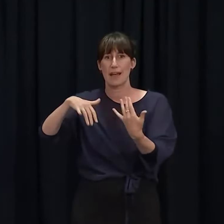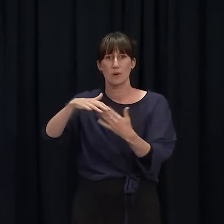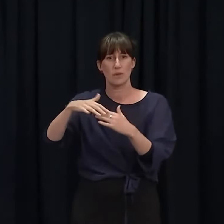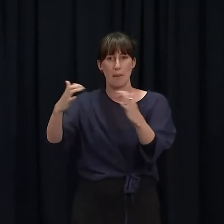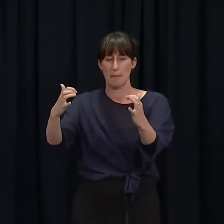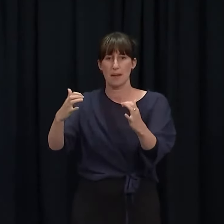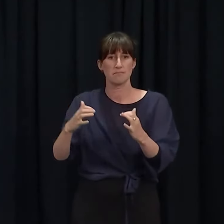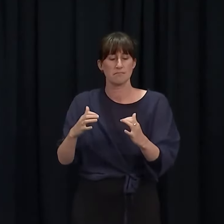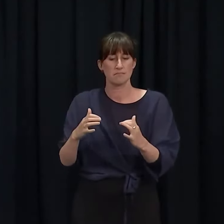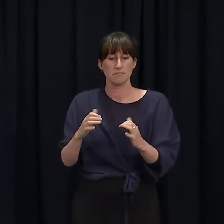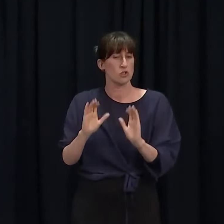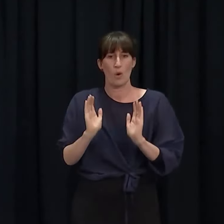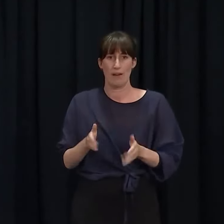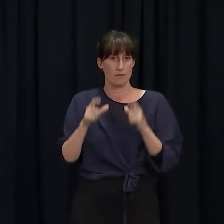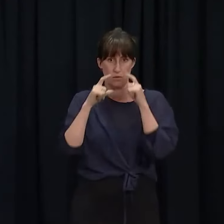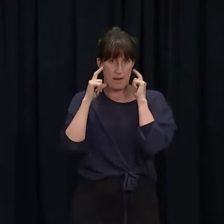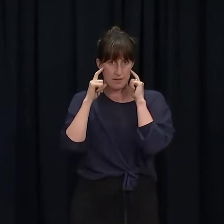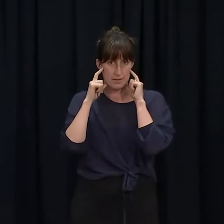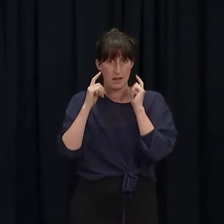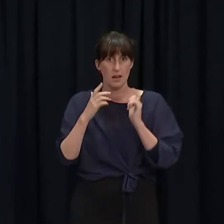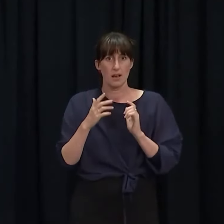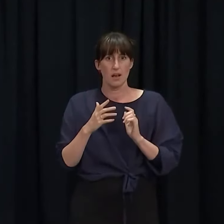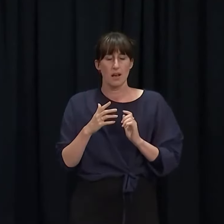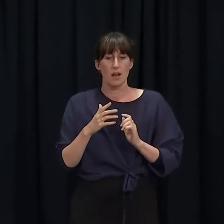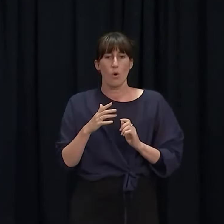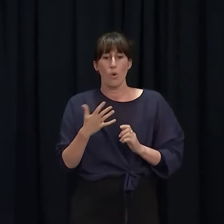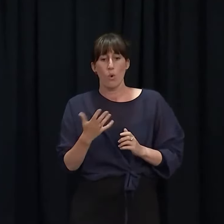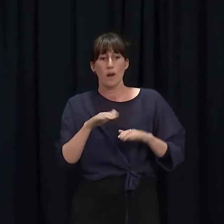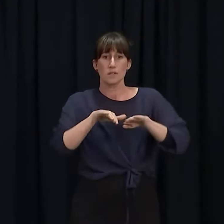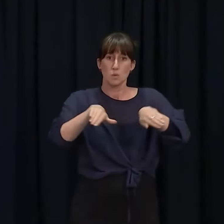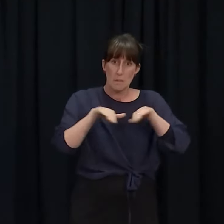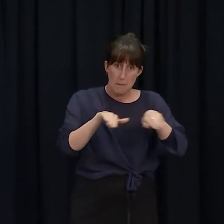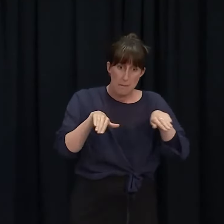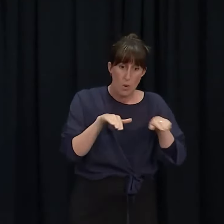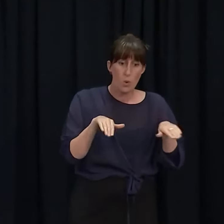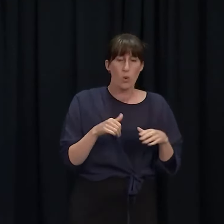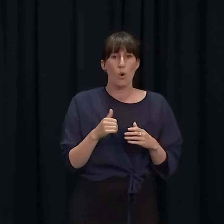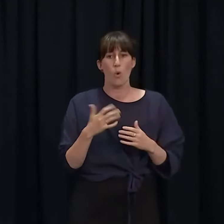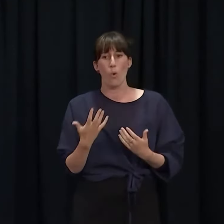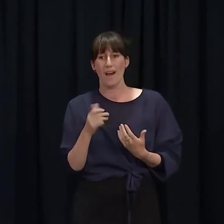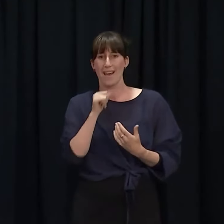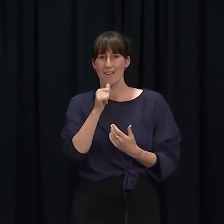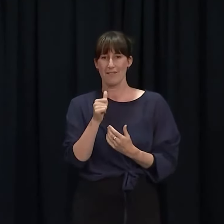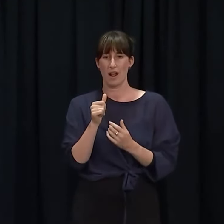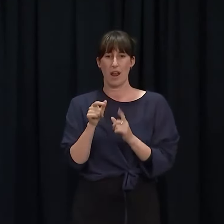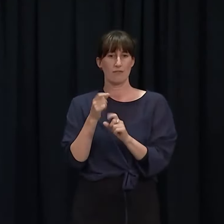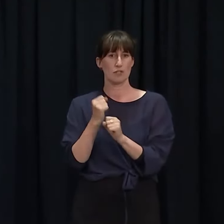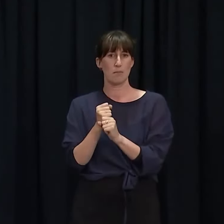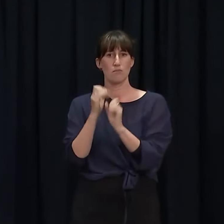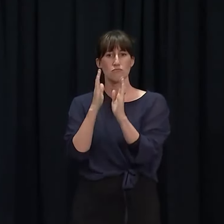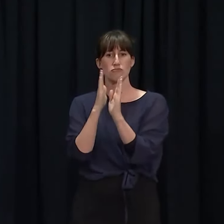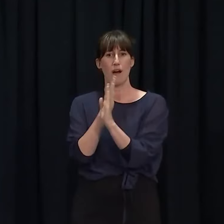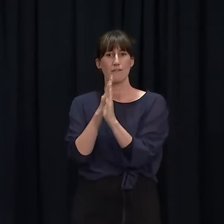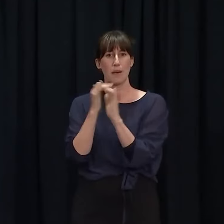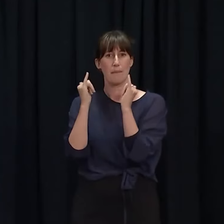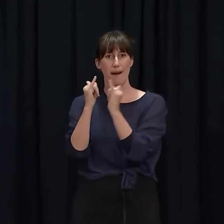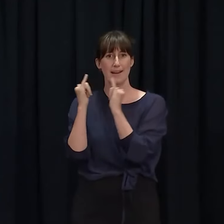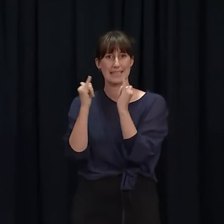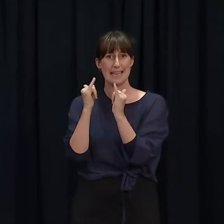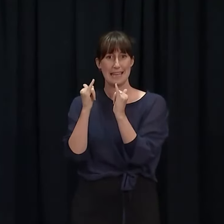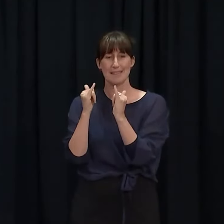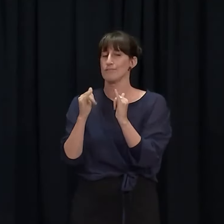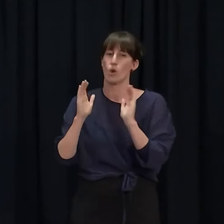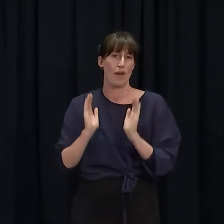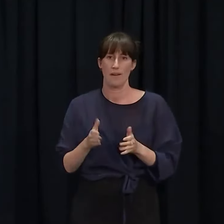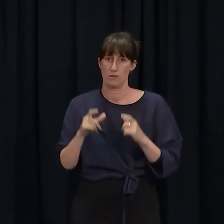gatherings where you have the exclusive use of a premises. We really do encourage all